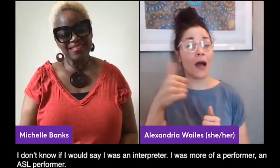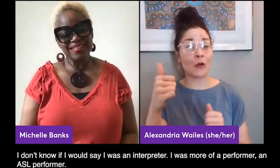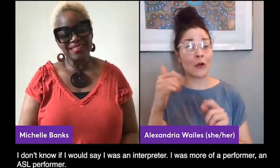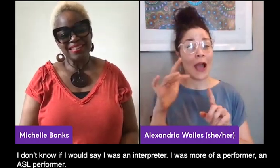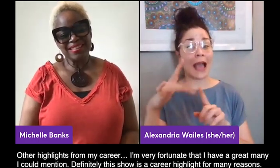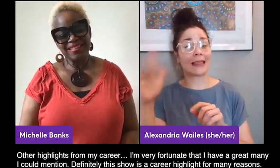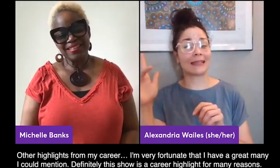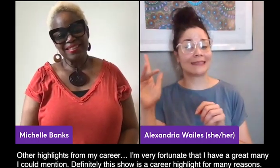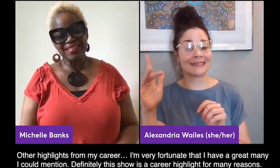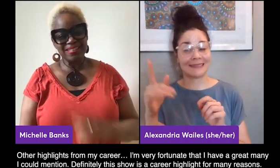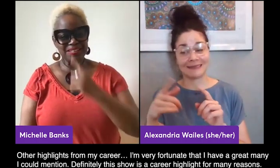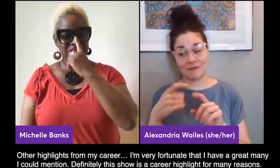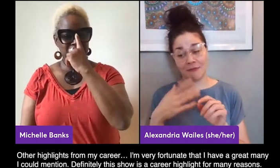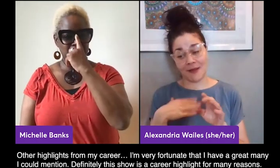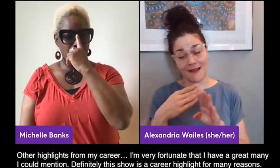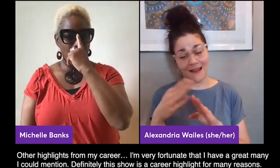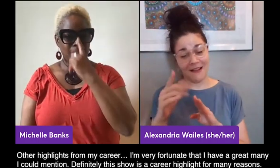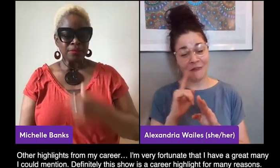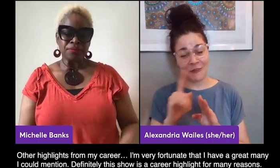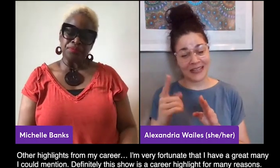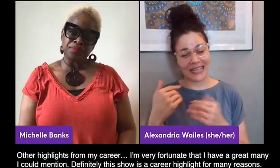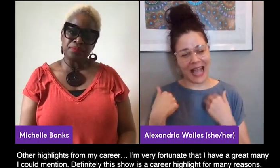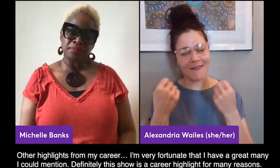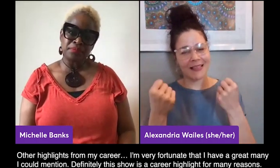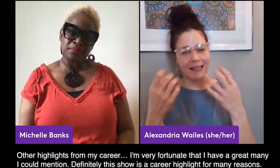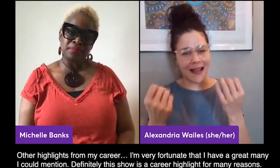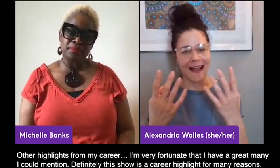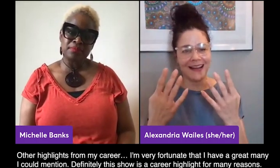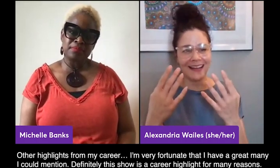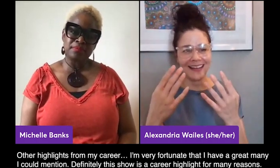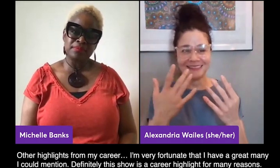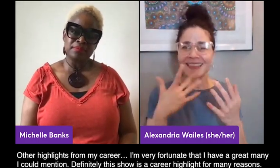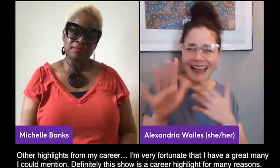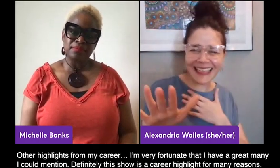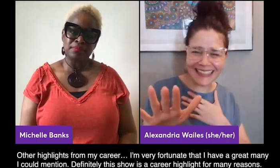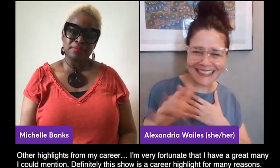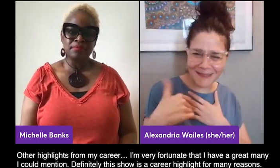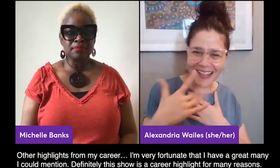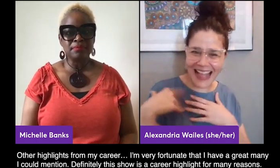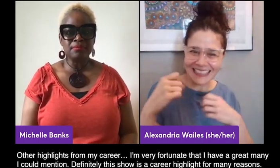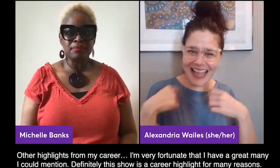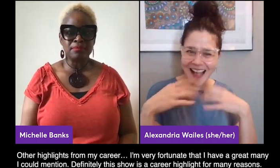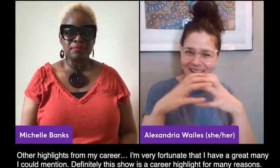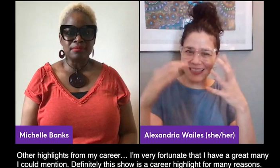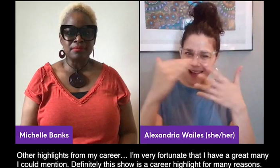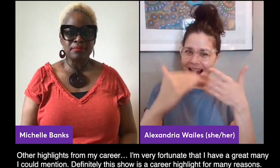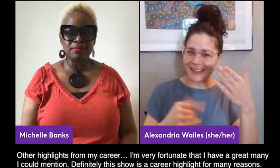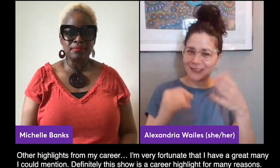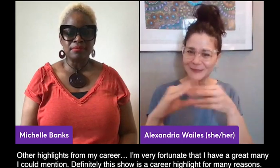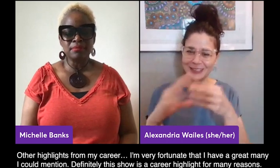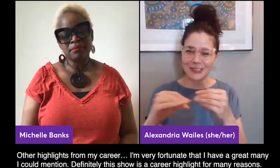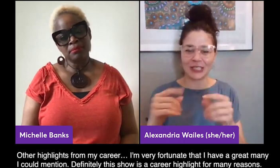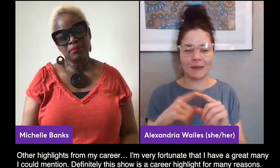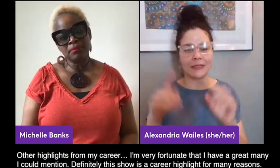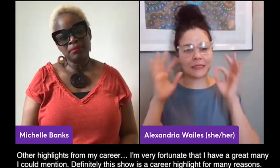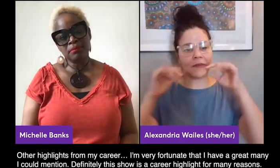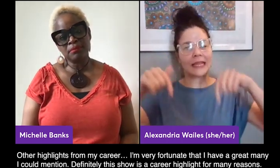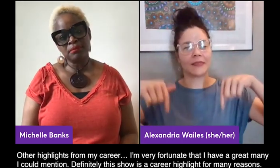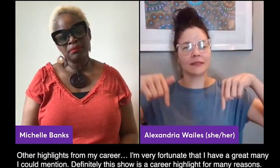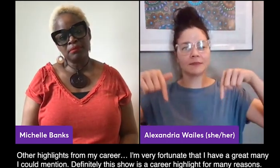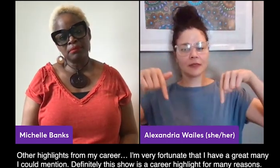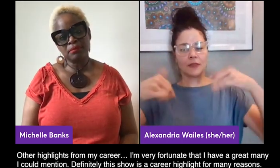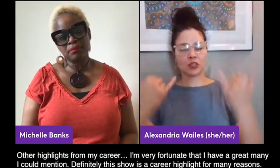performer. Yes. Other highlights from my career. I'm very fortunate that I have a great many I could